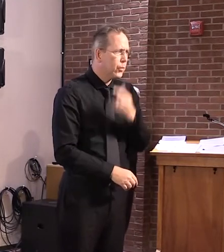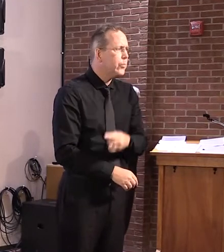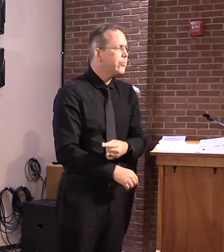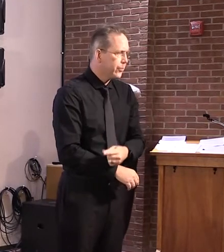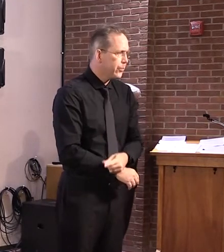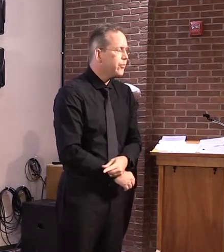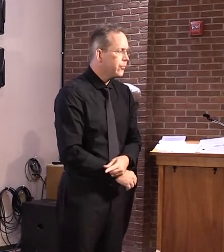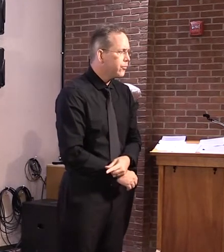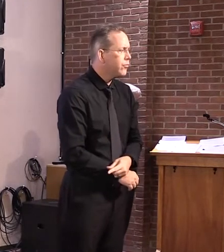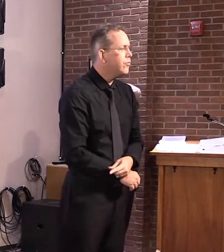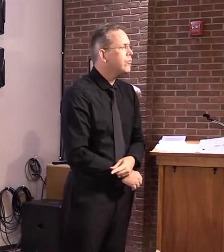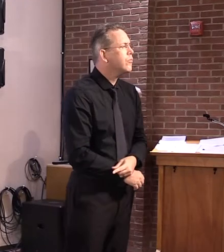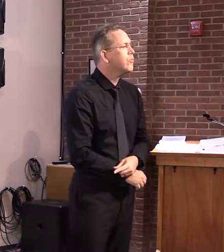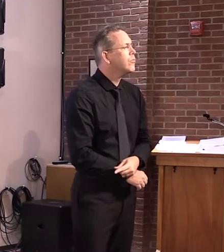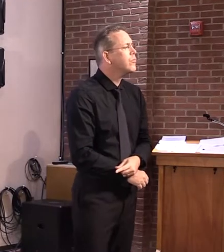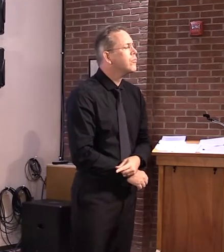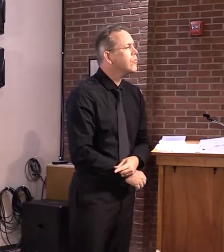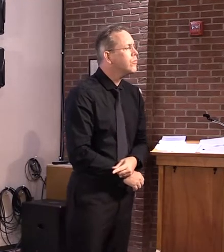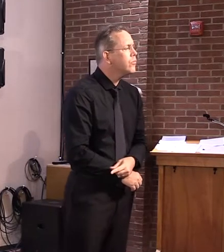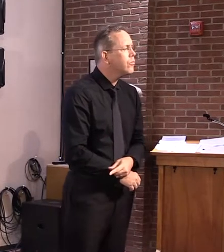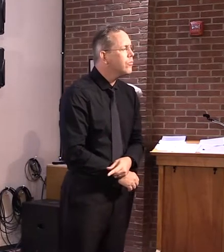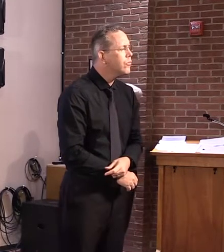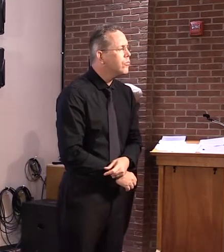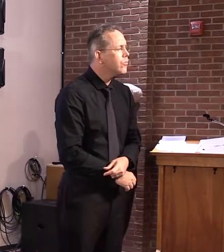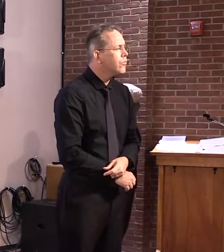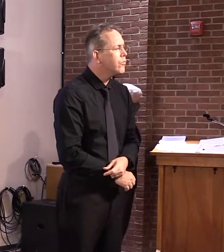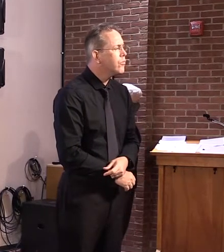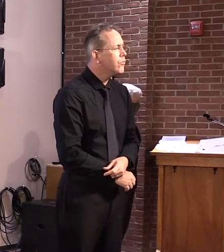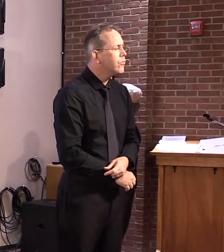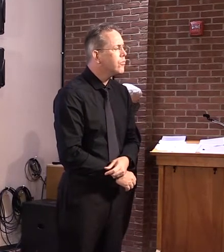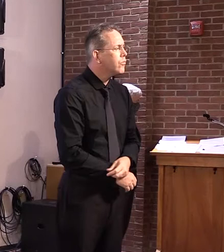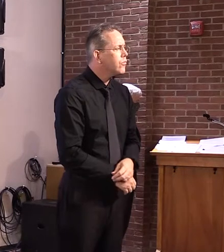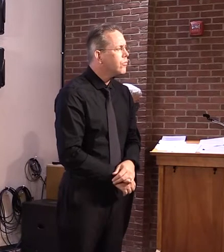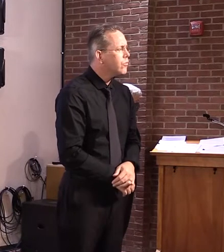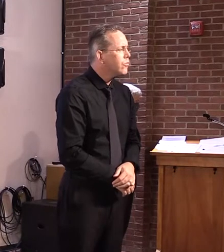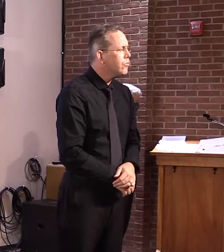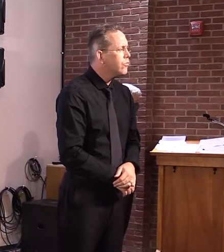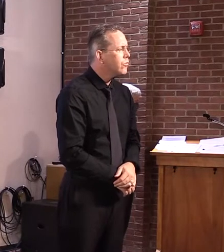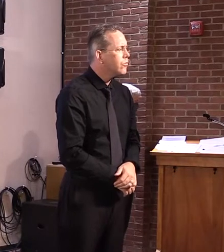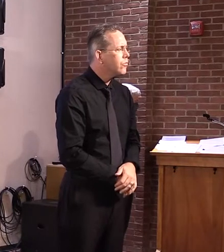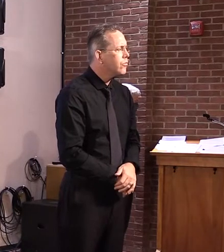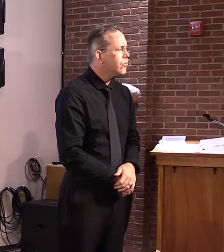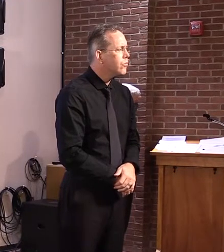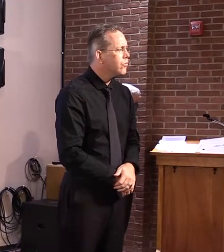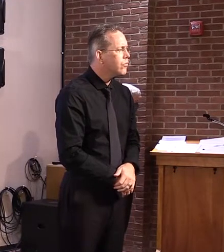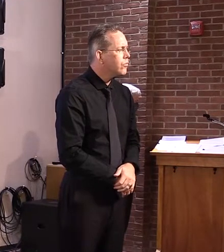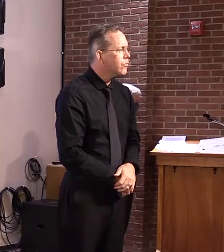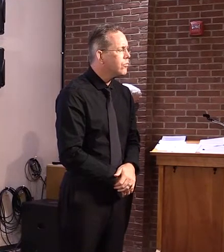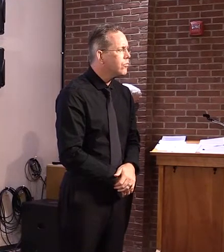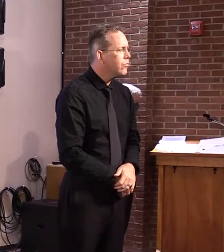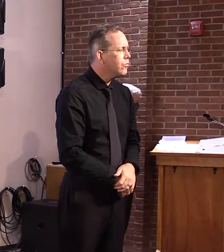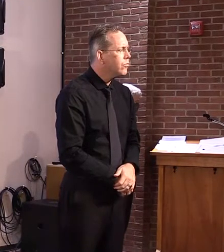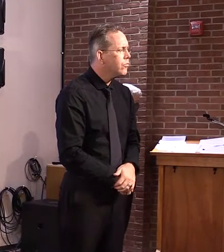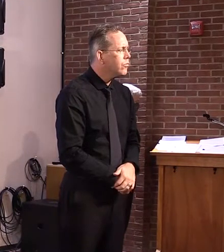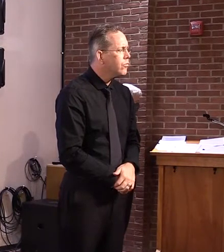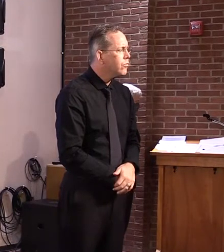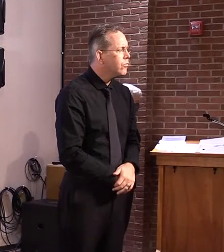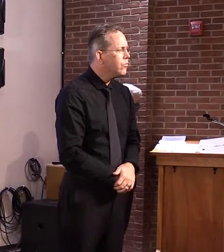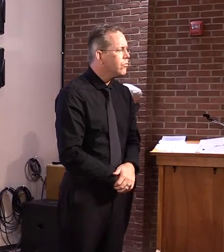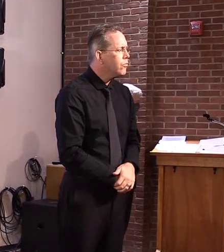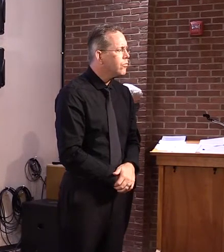questions. Given the uptick of the increase of virus, would you consider tightening the spigot a little